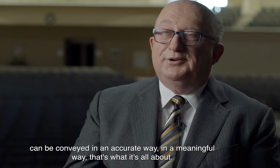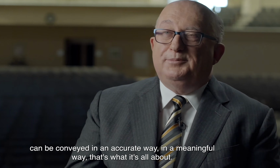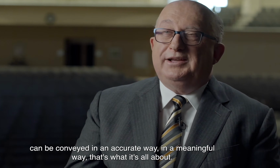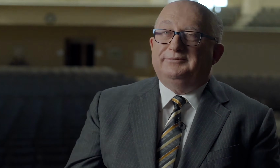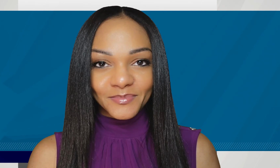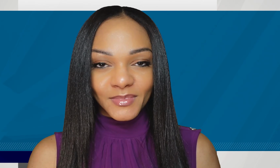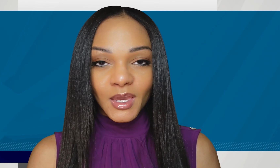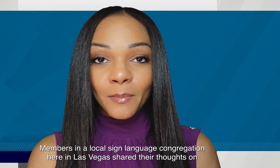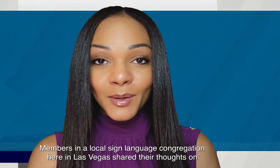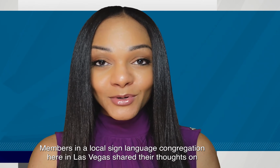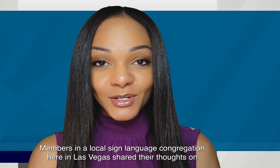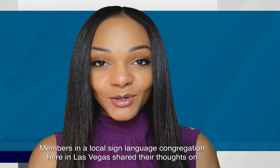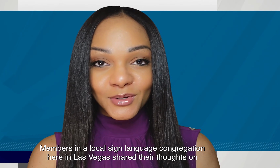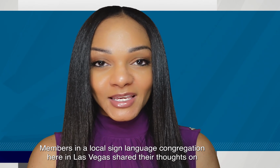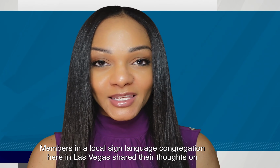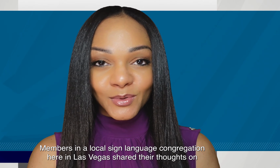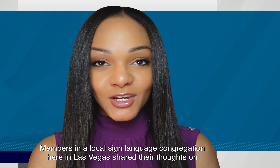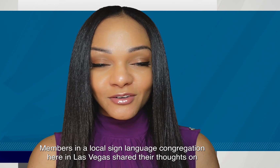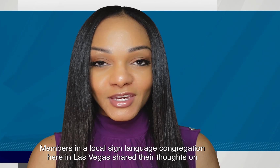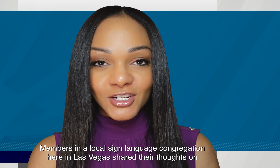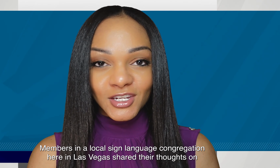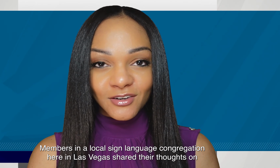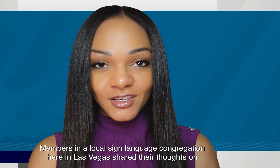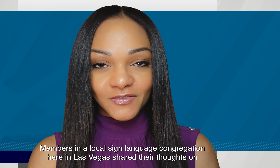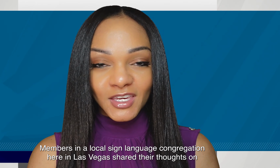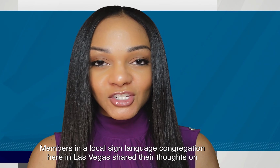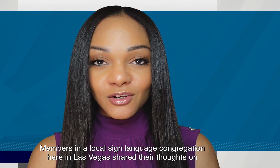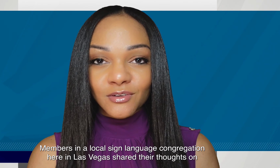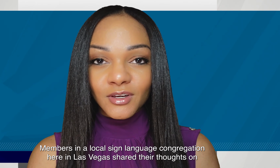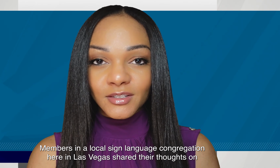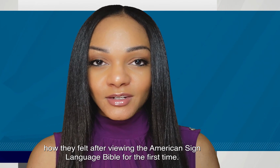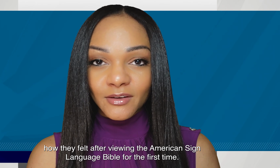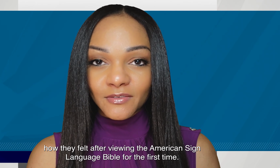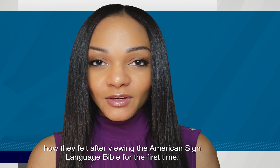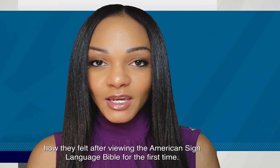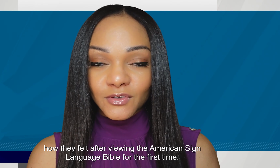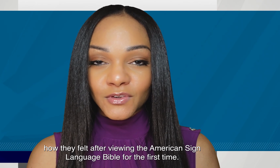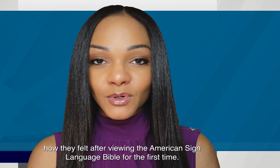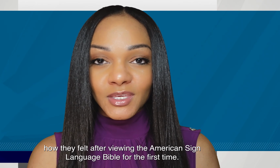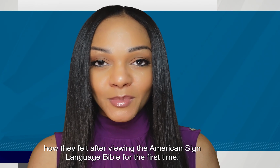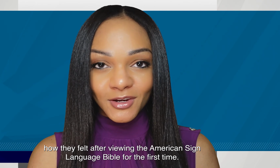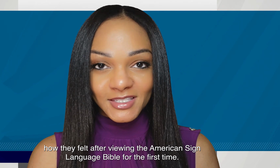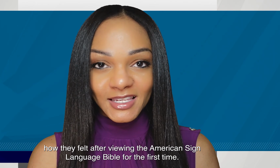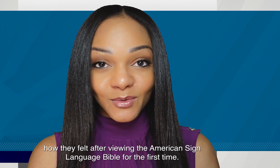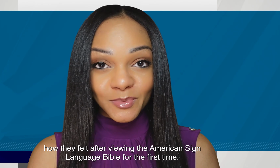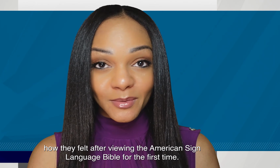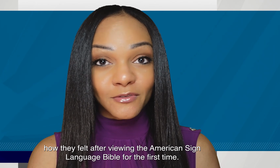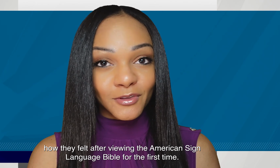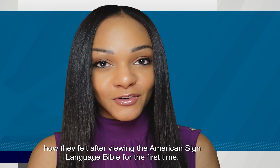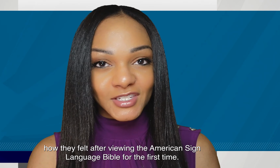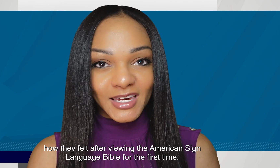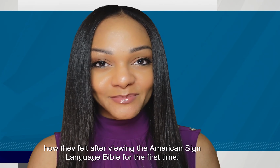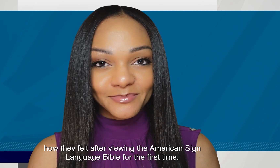what it's all about. Members in a local sign language congregation here in Las Vegas shared their thoughts on how they felt after viewing the American Sign Language